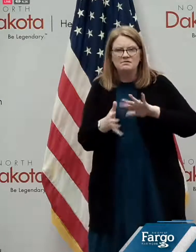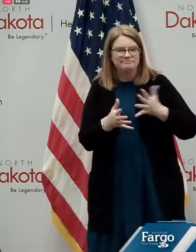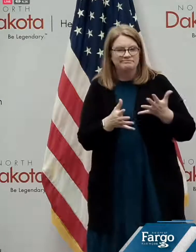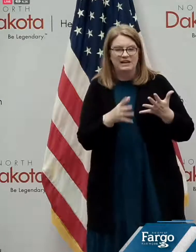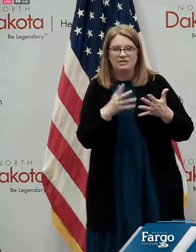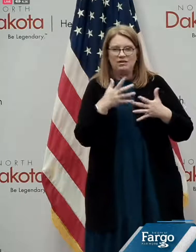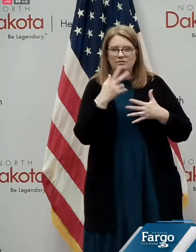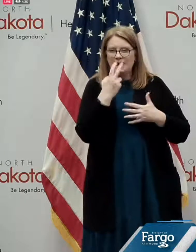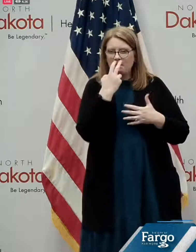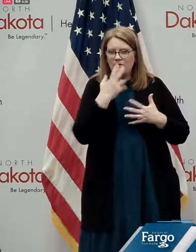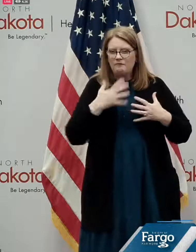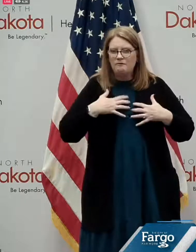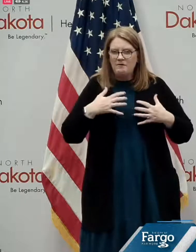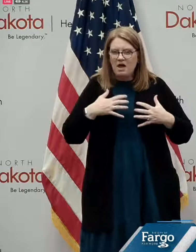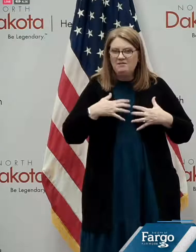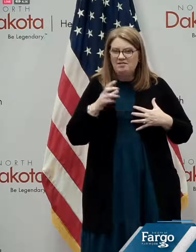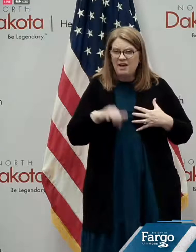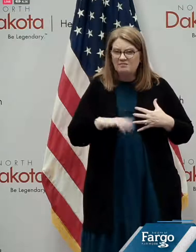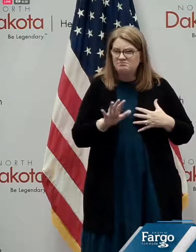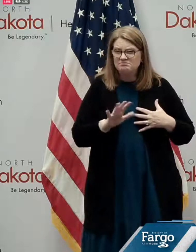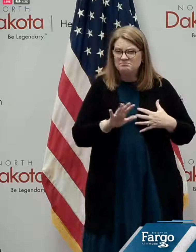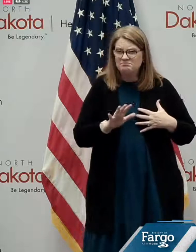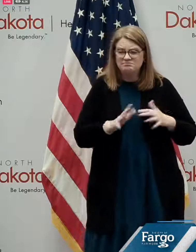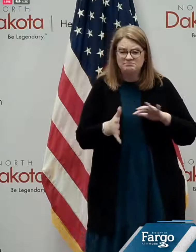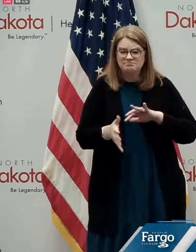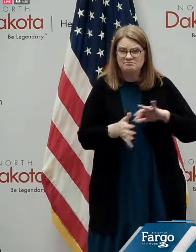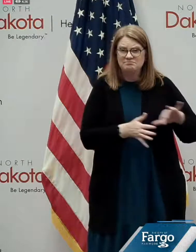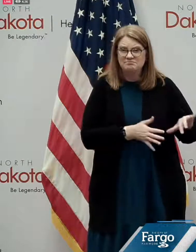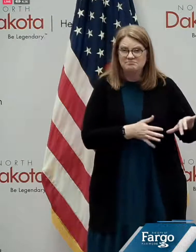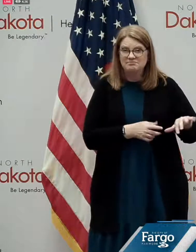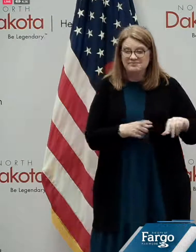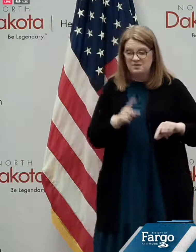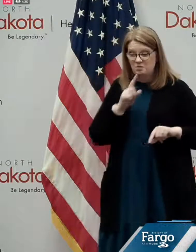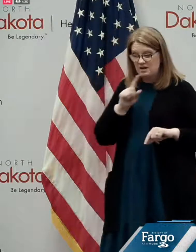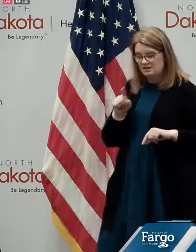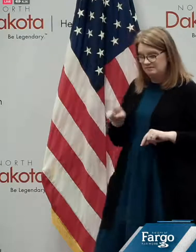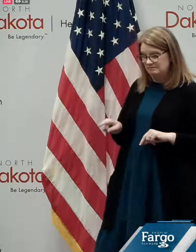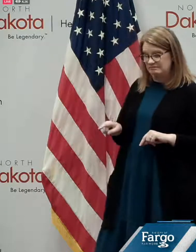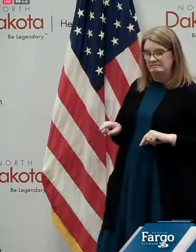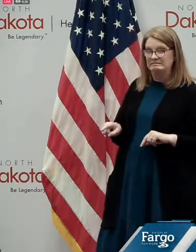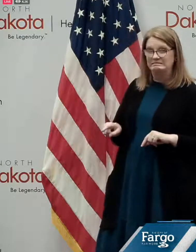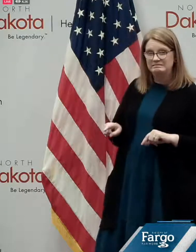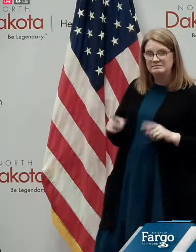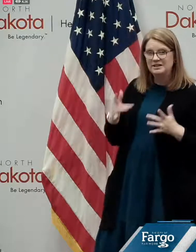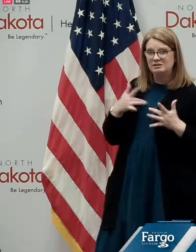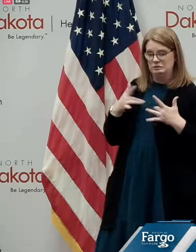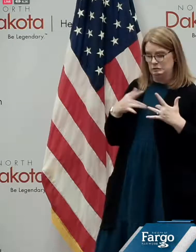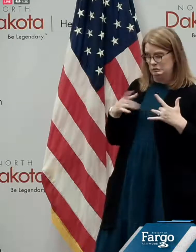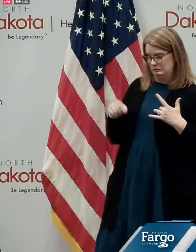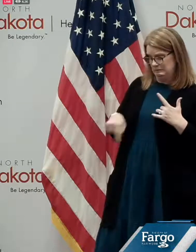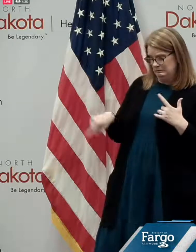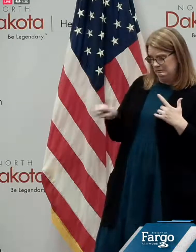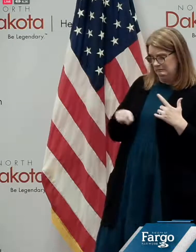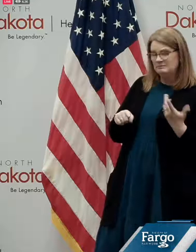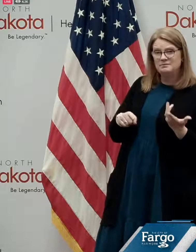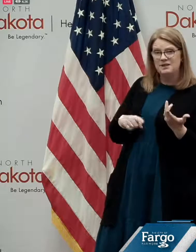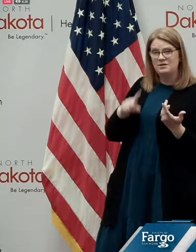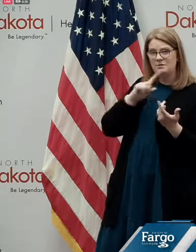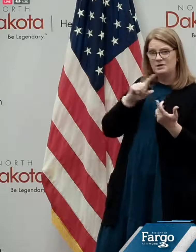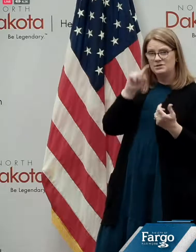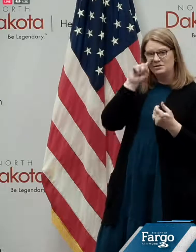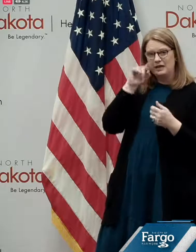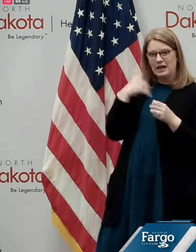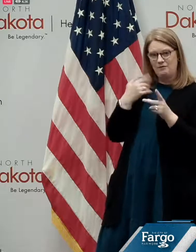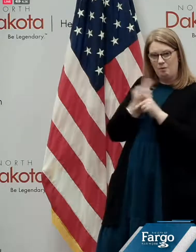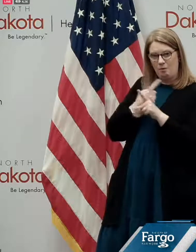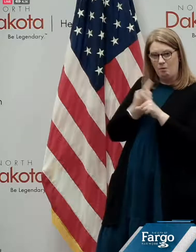about ventilators. Those concerns that we had 3 months ago are gone, but we still have some concerns, and we'll be putting some attention to make sure that we've got